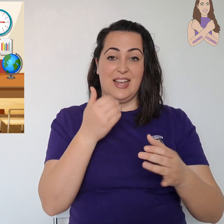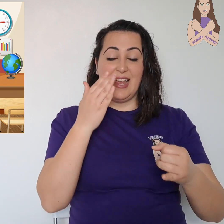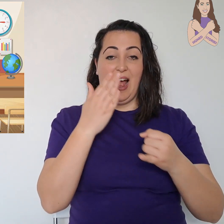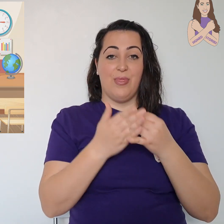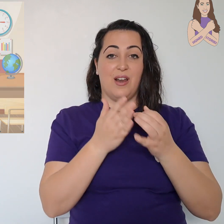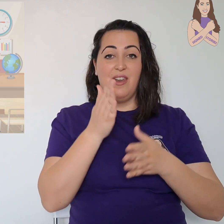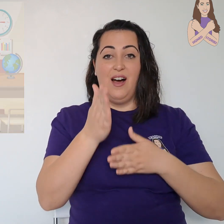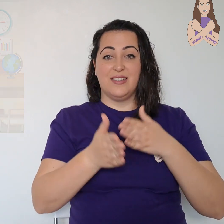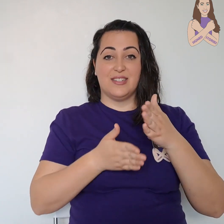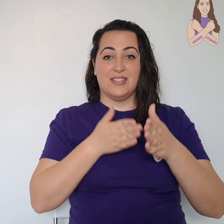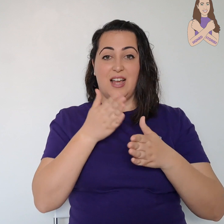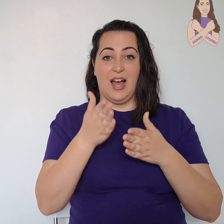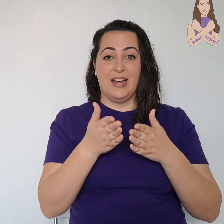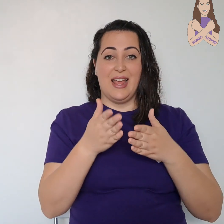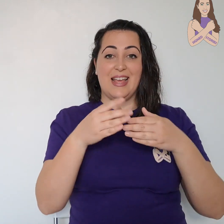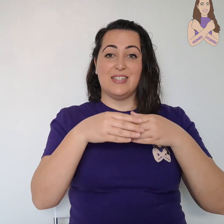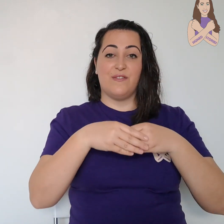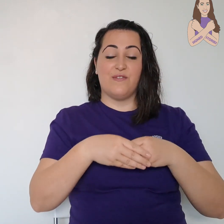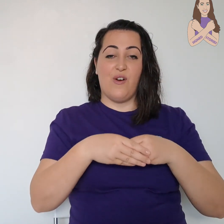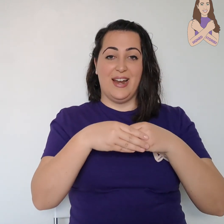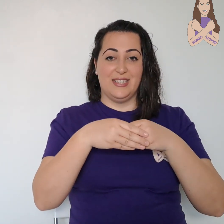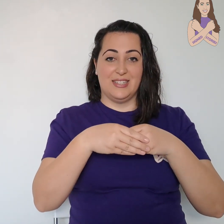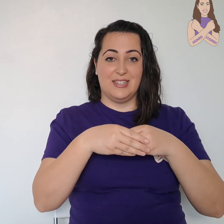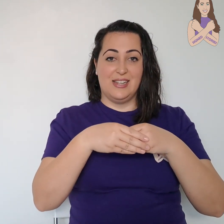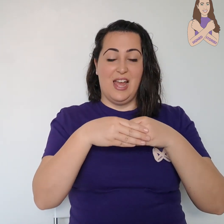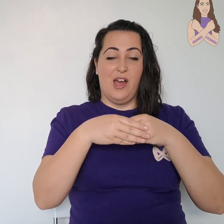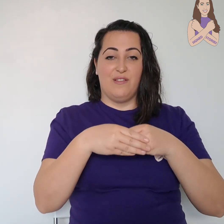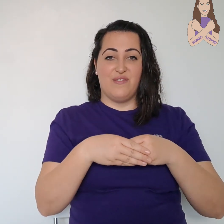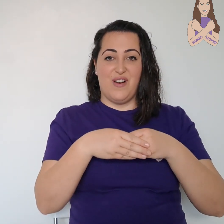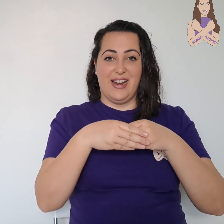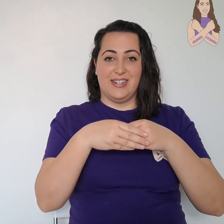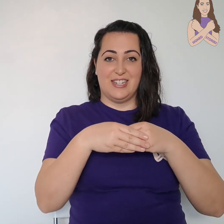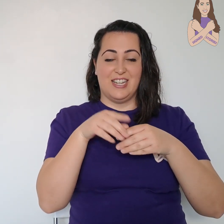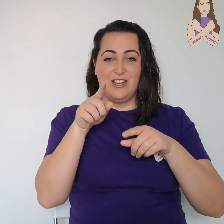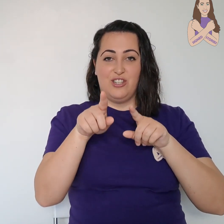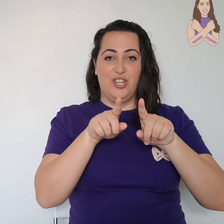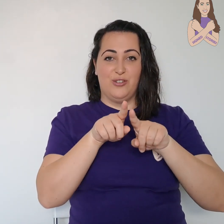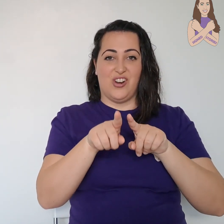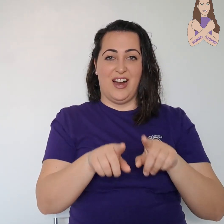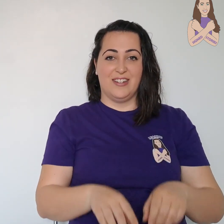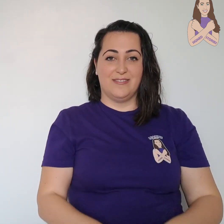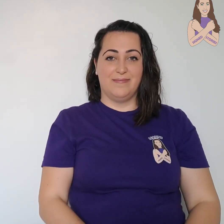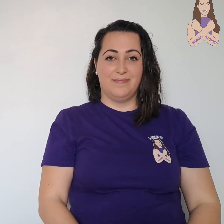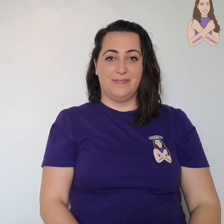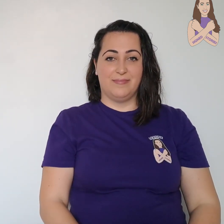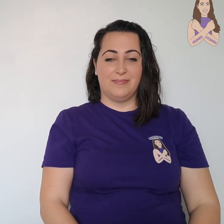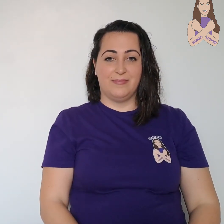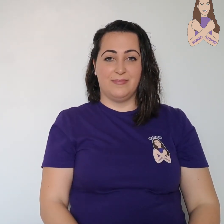Fantastic. And the last sign is friend. Friend. You try.